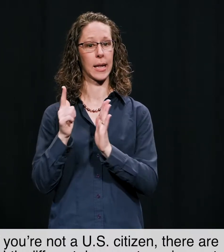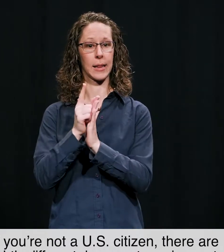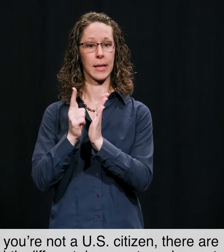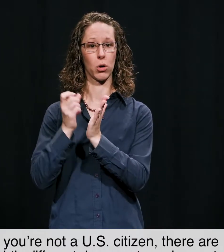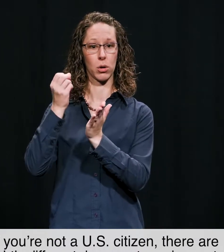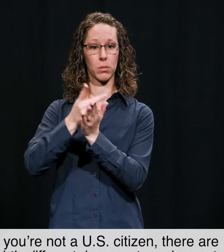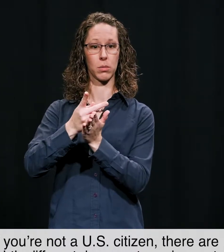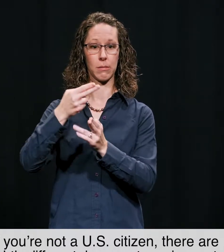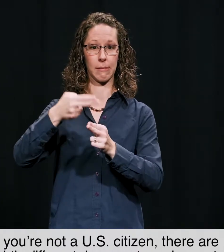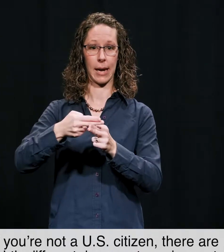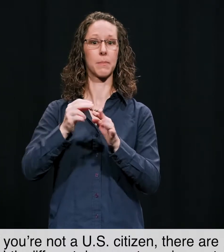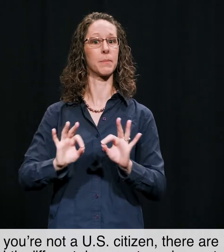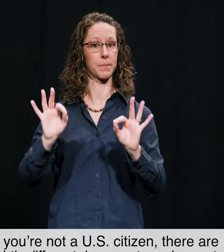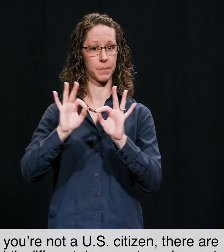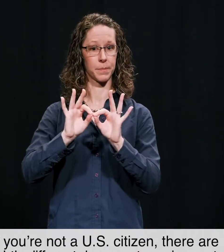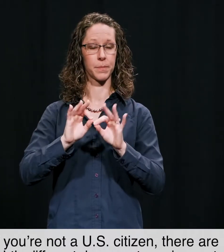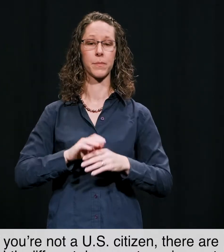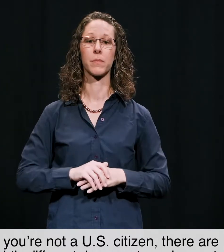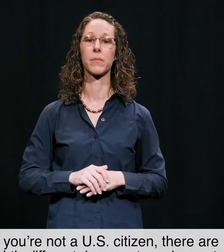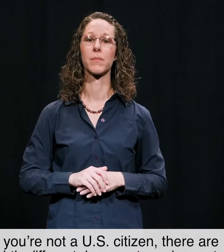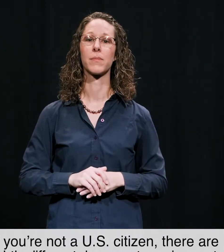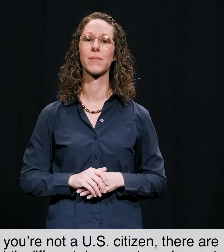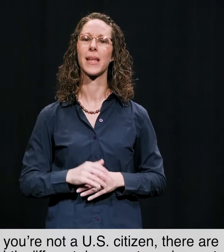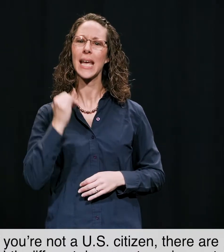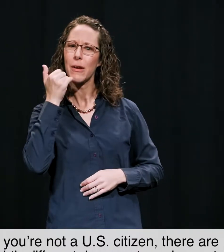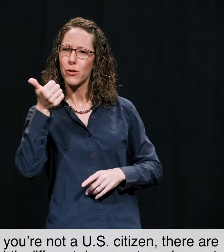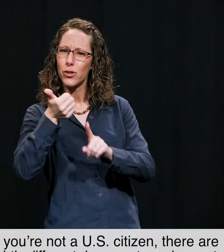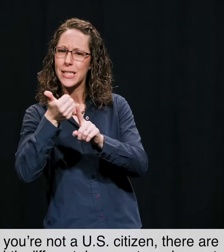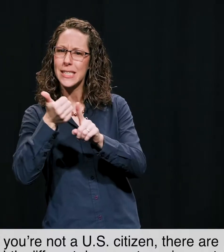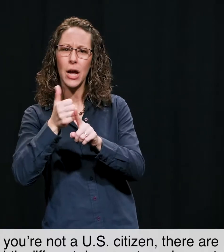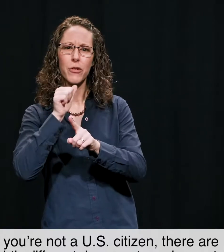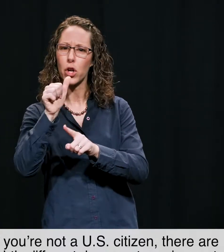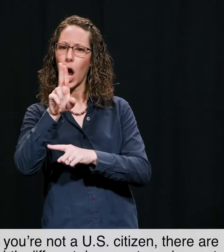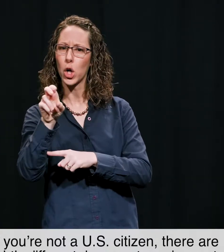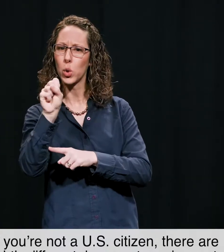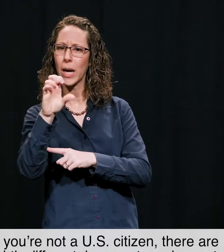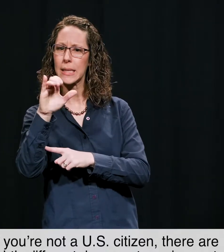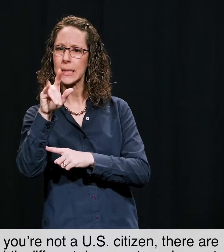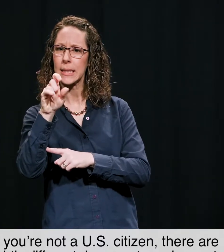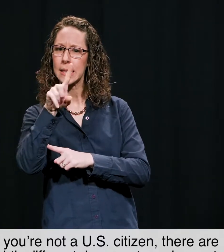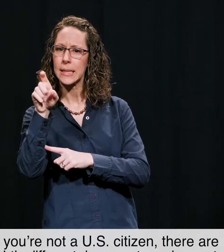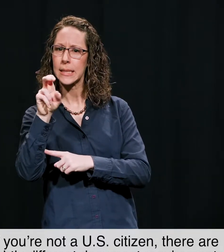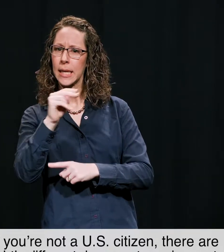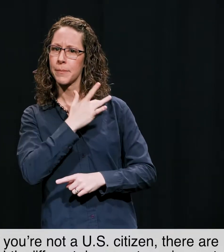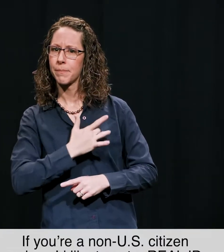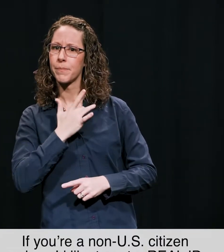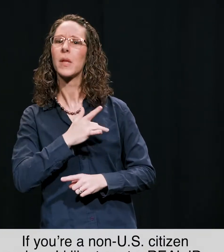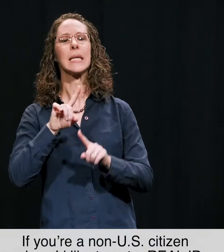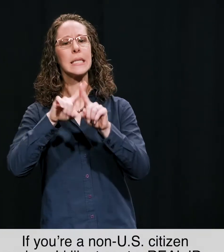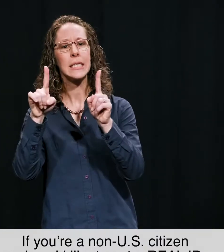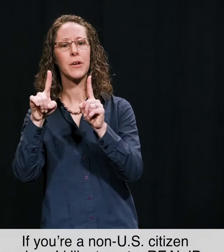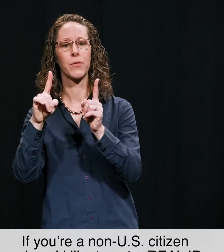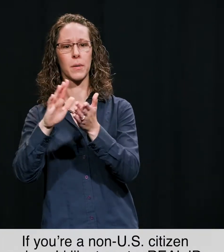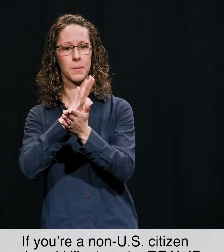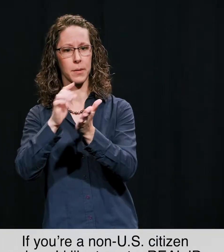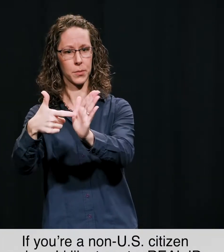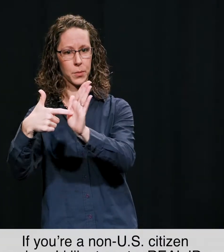If you're not a U.S. citizen, there are slightly different document requirements. If you're a non-U.S.